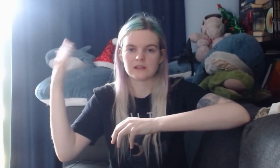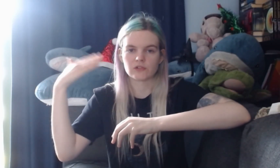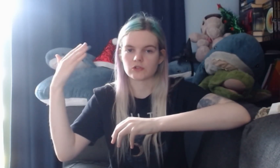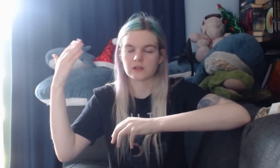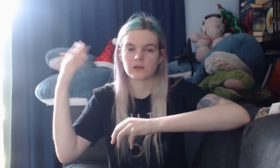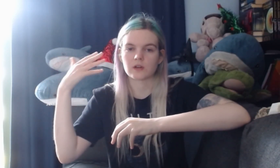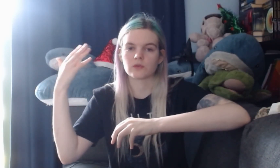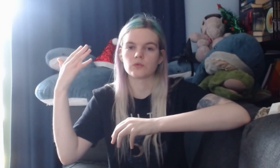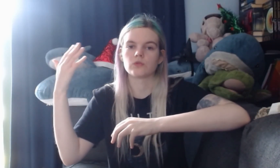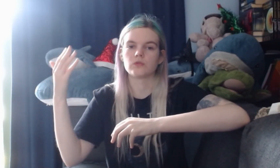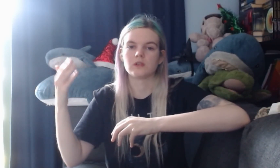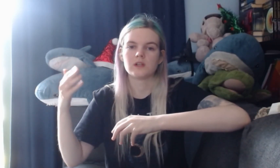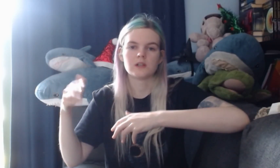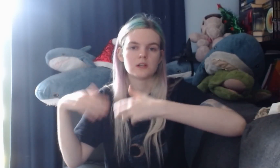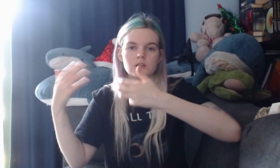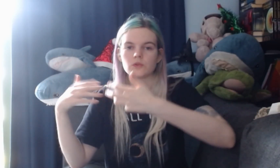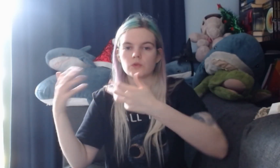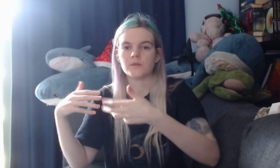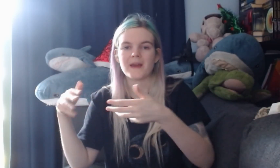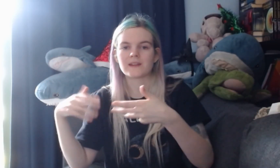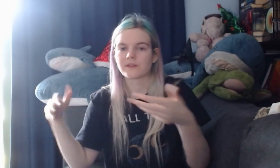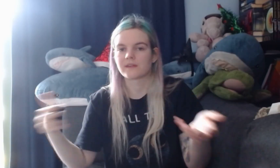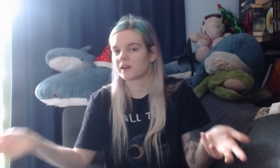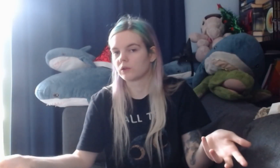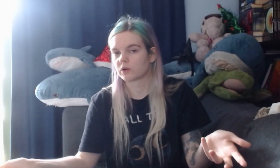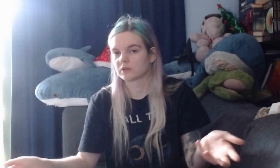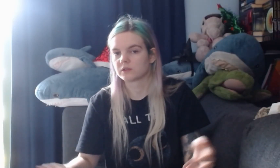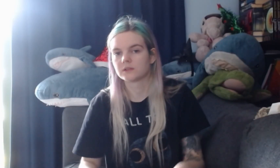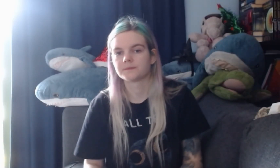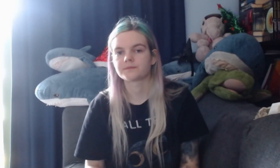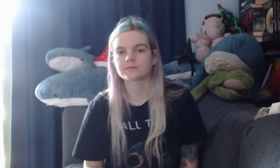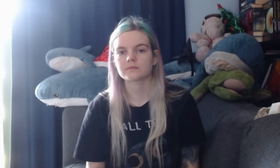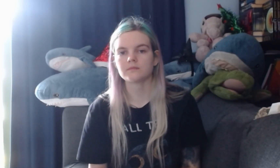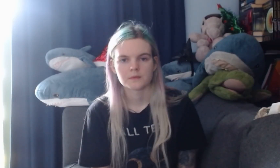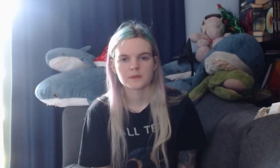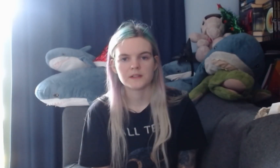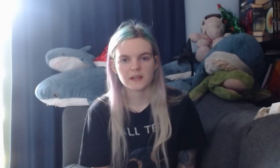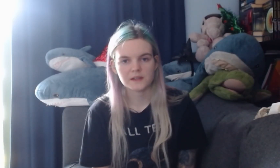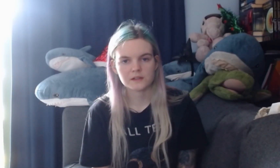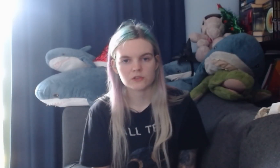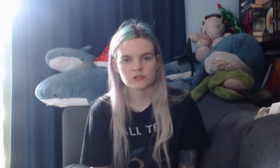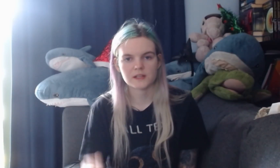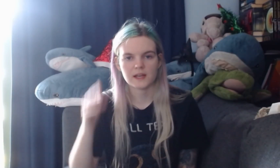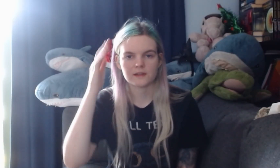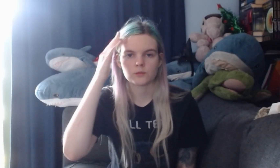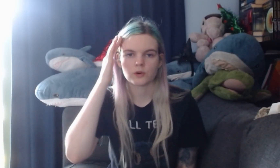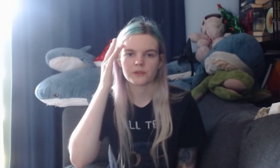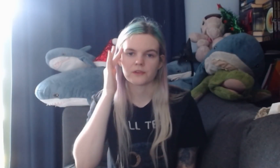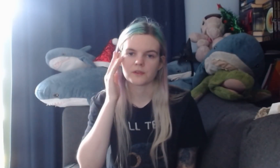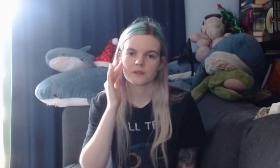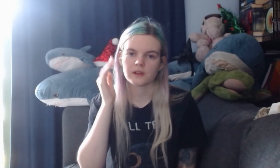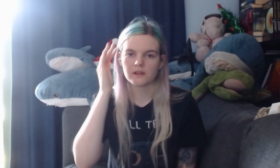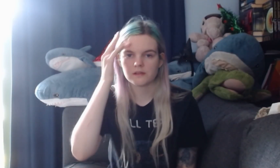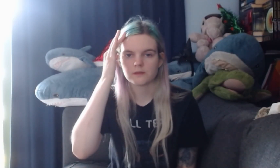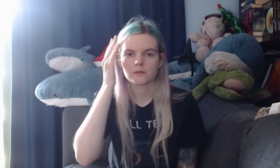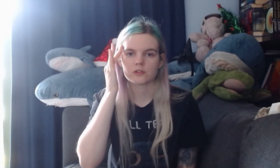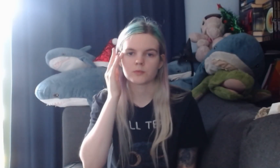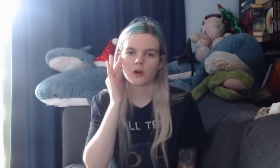addition that you can do to make the sign longer. Another addition that he added was this, which